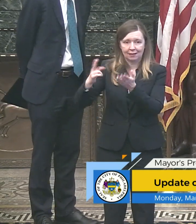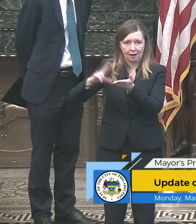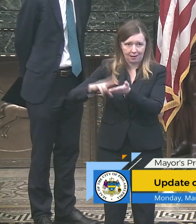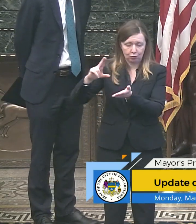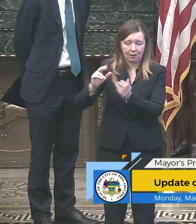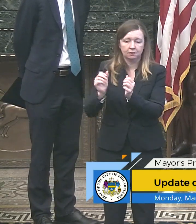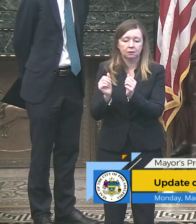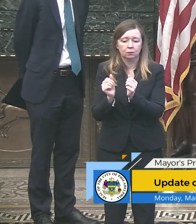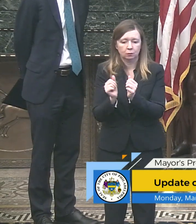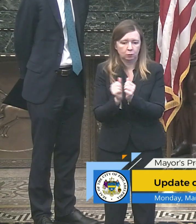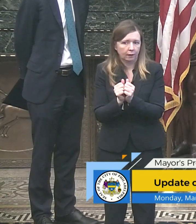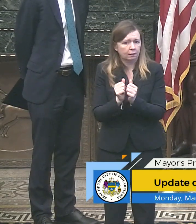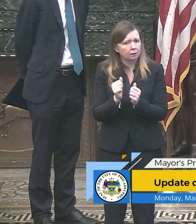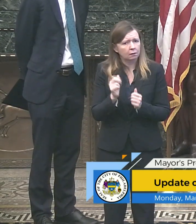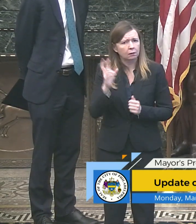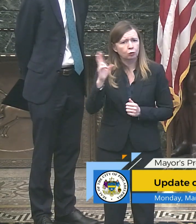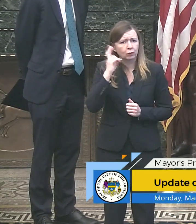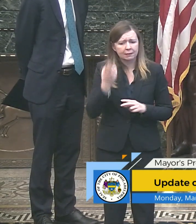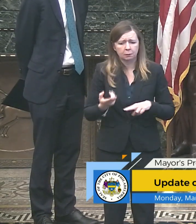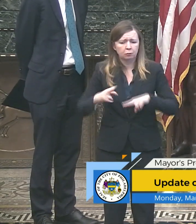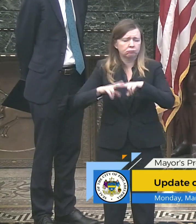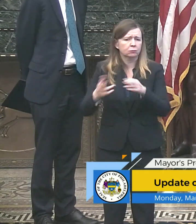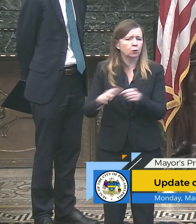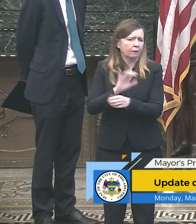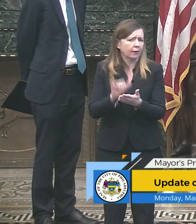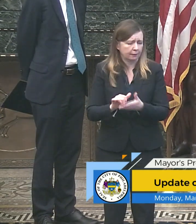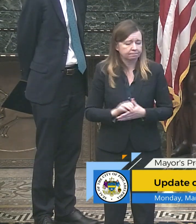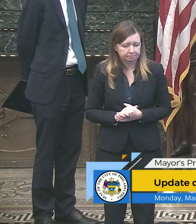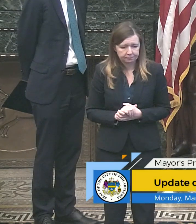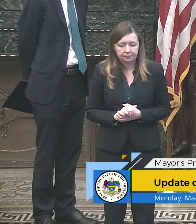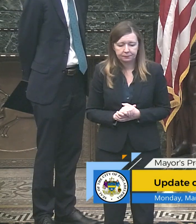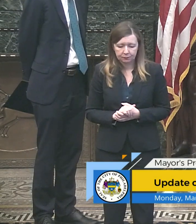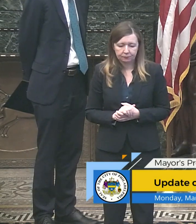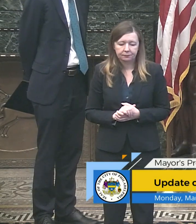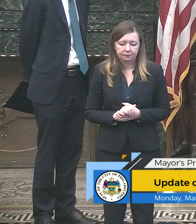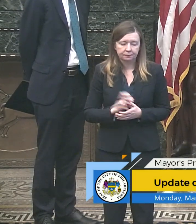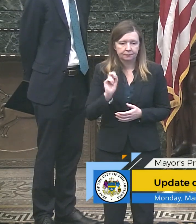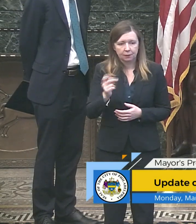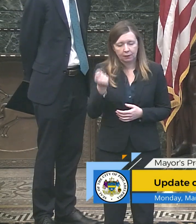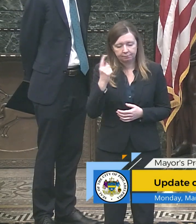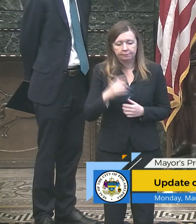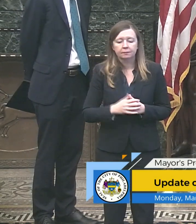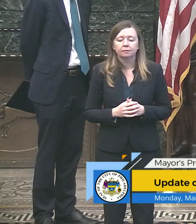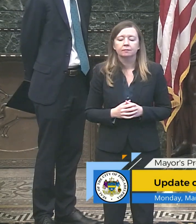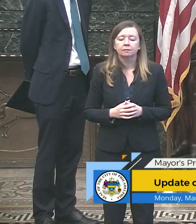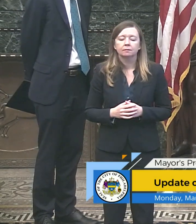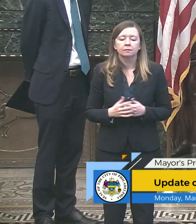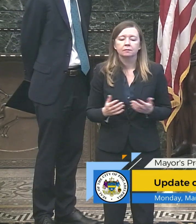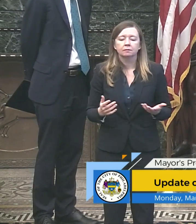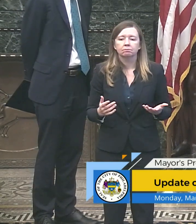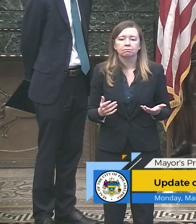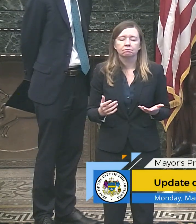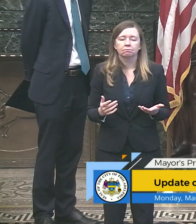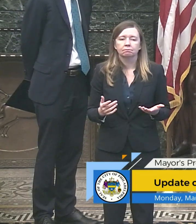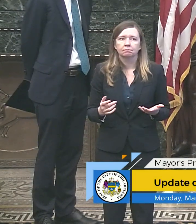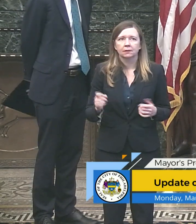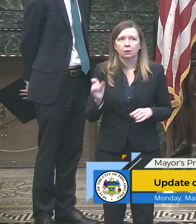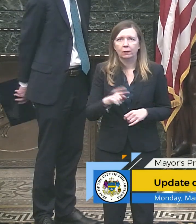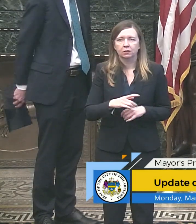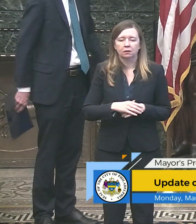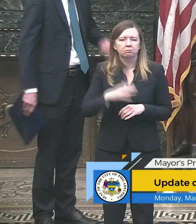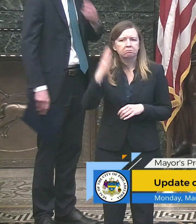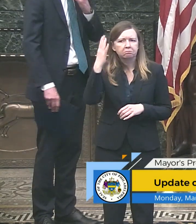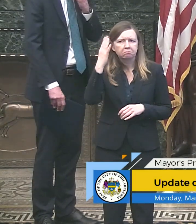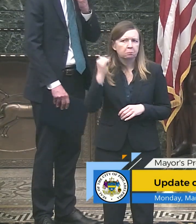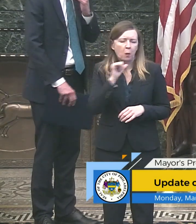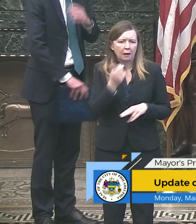with reasonable raises to cover that. Okay, gotcha. And what's the logic for